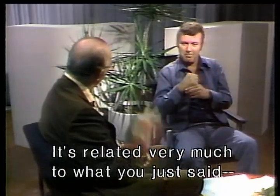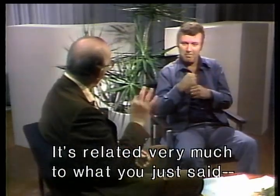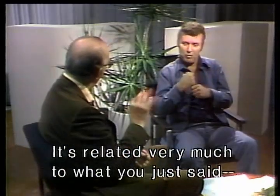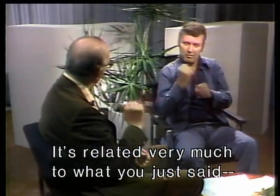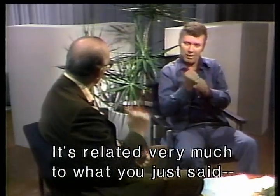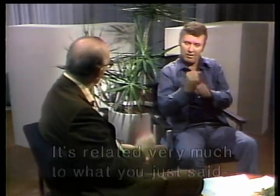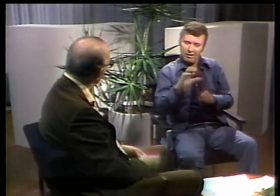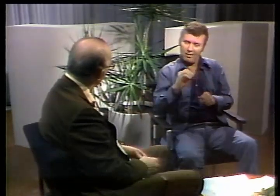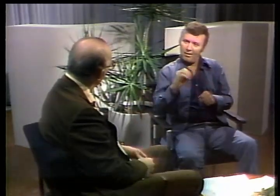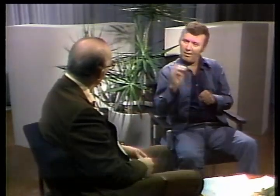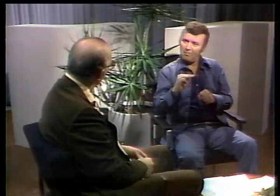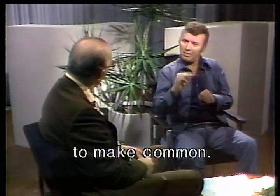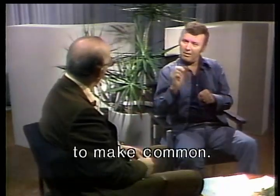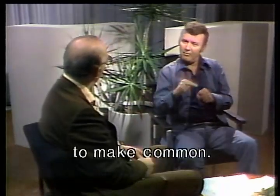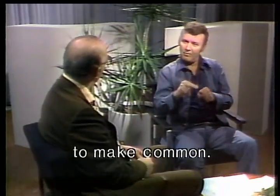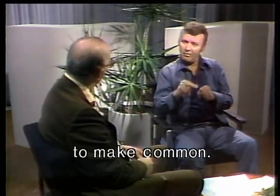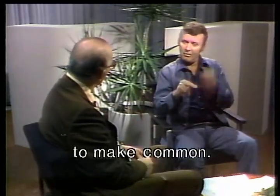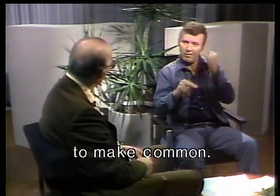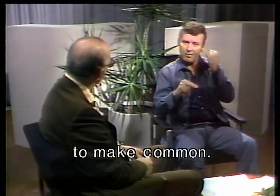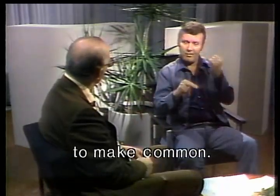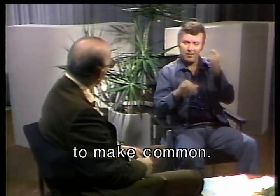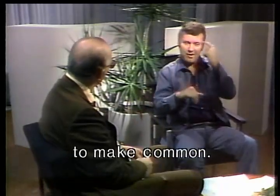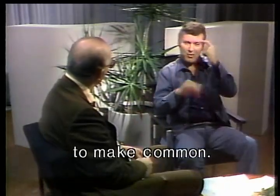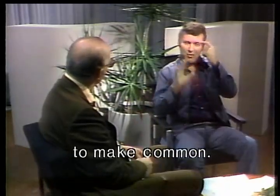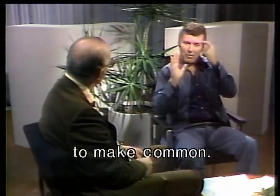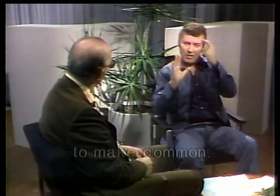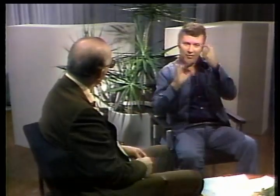Define common.